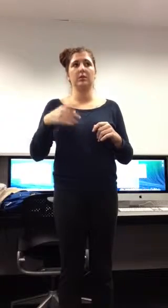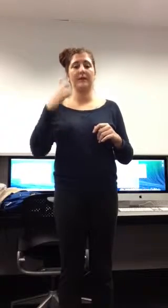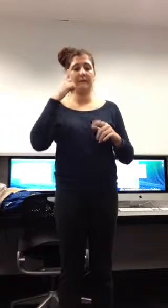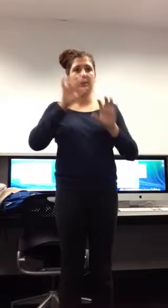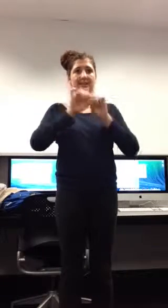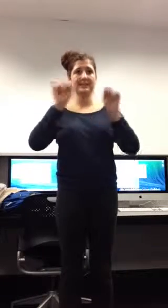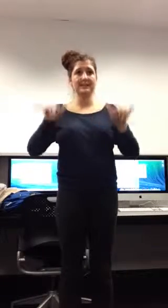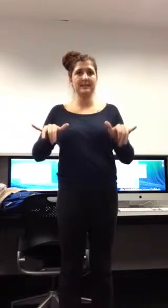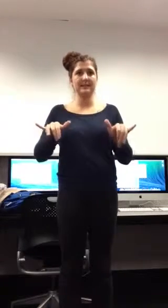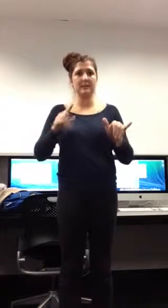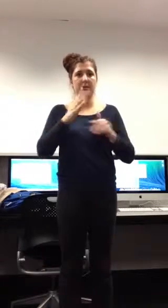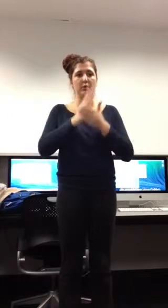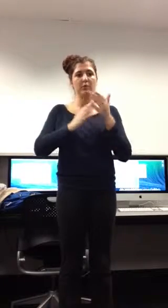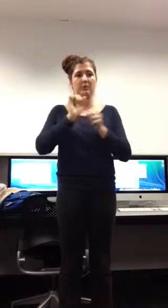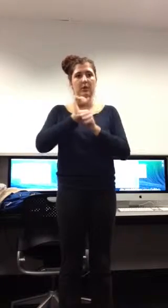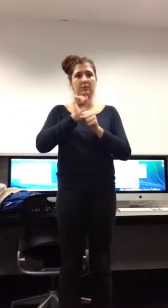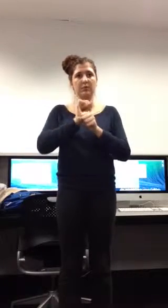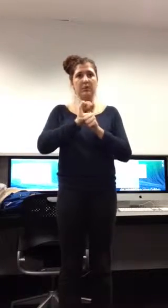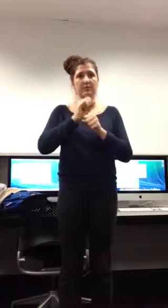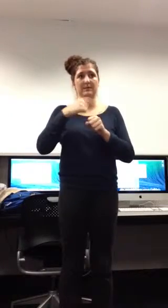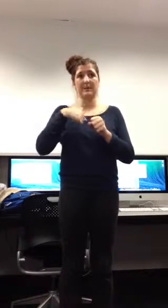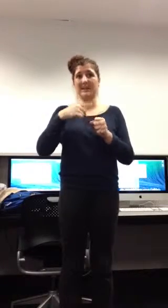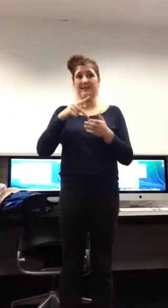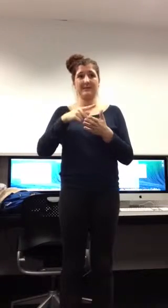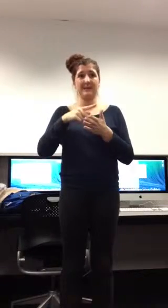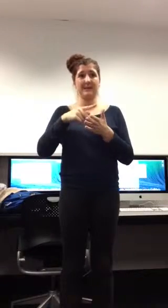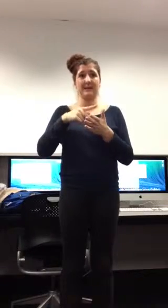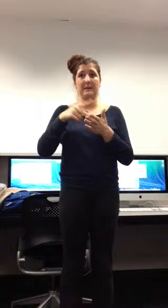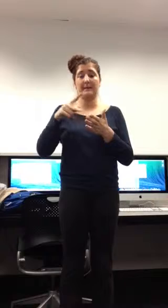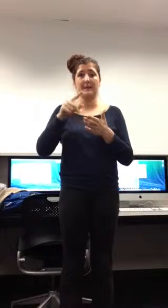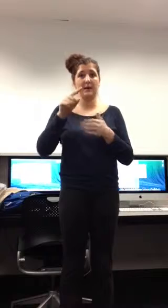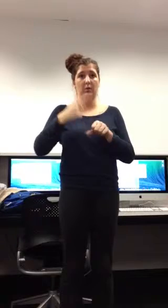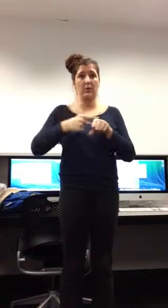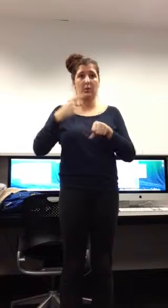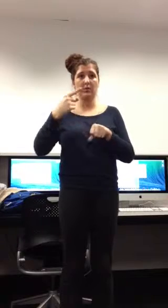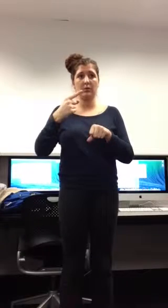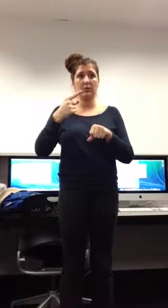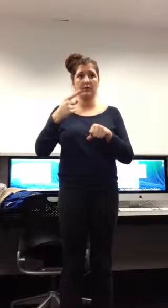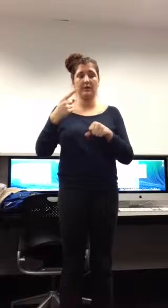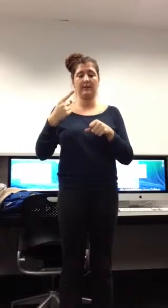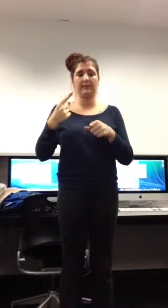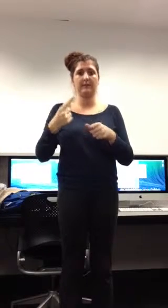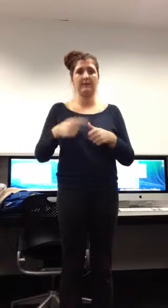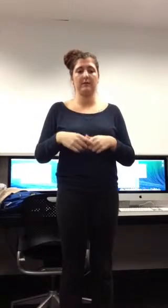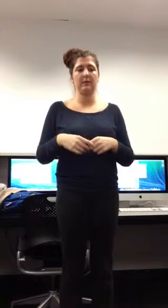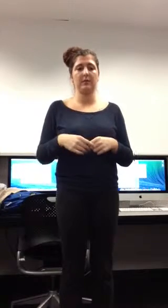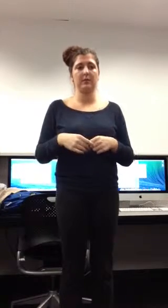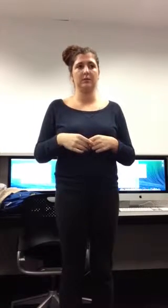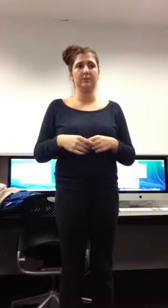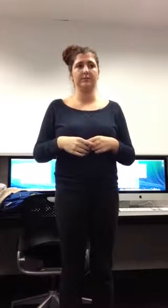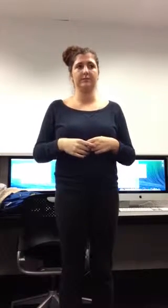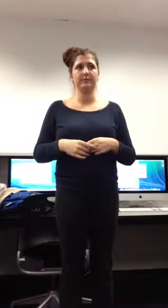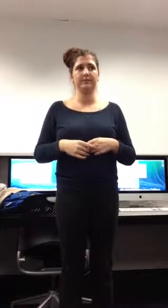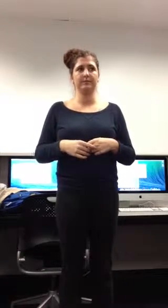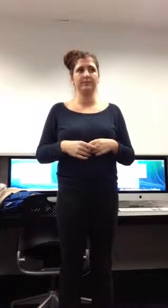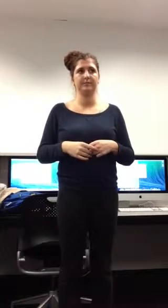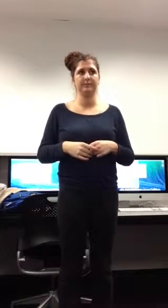jobs that it paid only to do once in a long time, and among them was cleaning